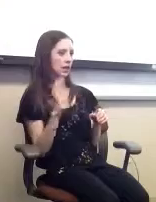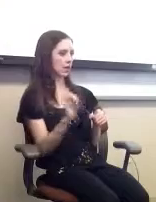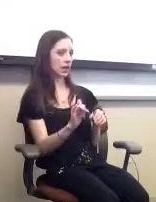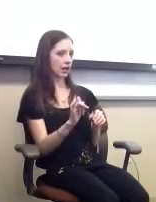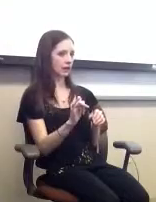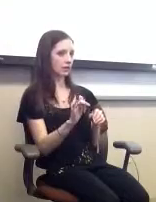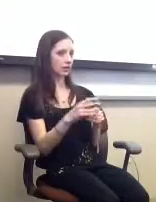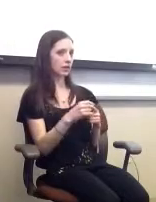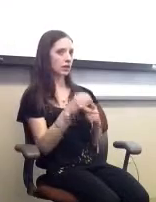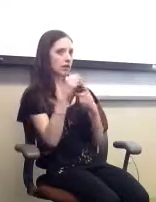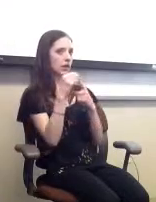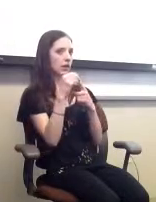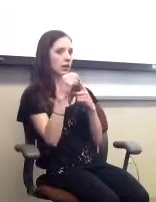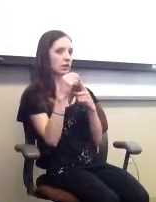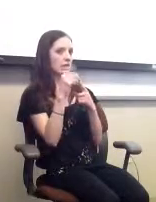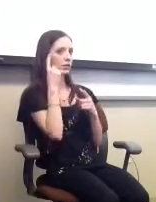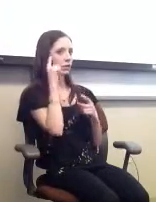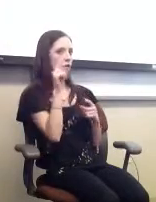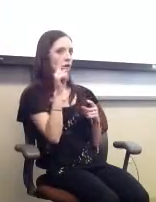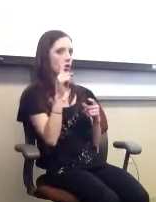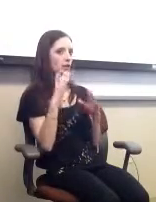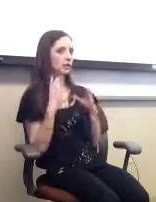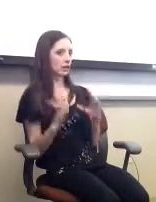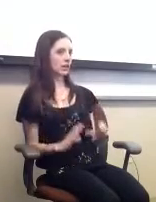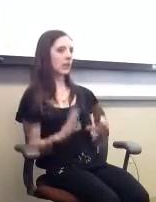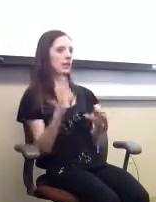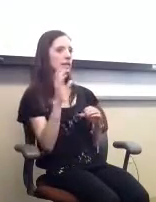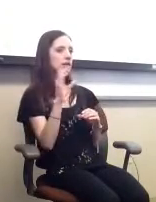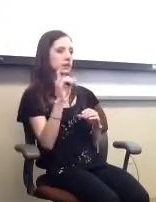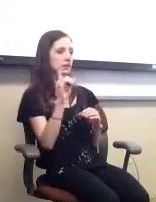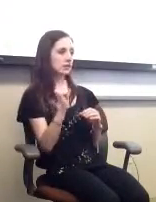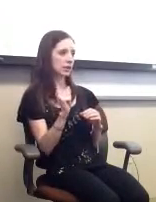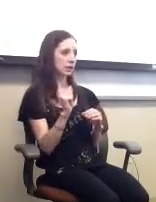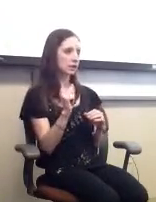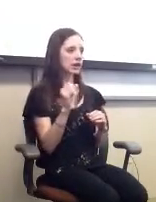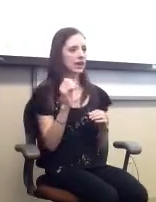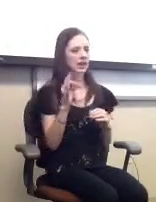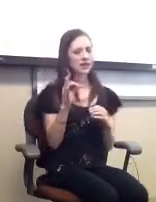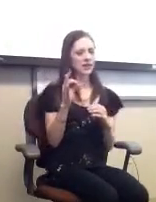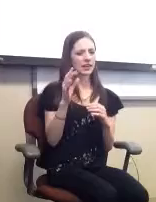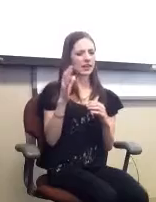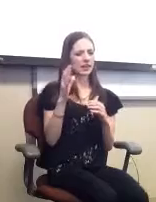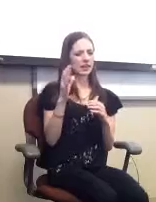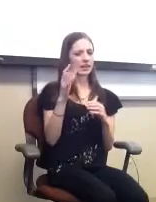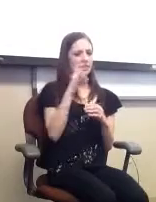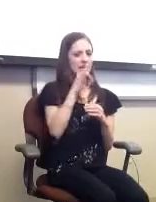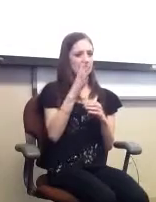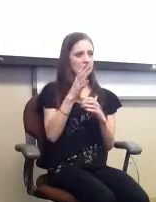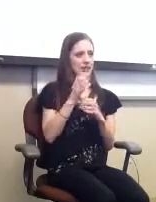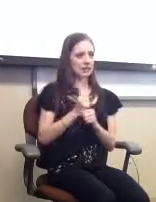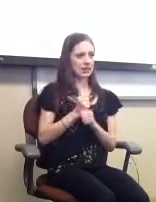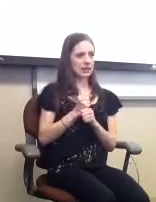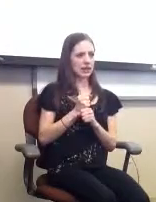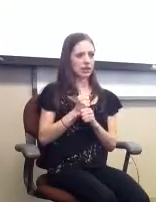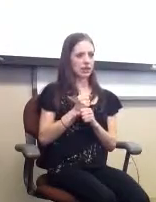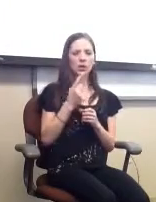the client disability. Kids get, what were you just saying, kids? Children's benefit of a